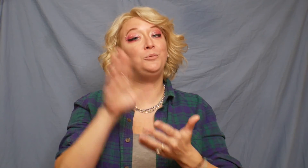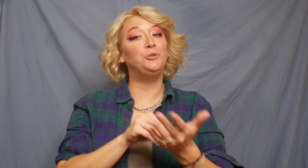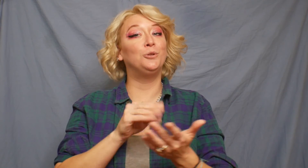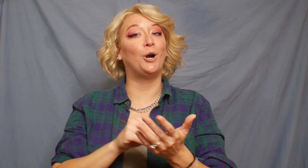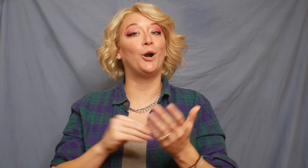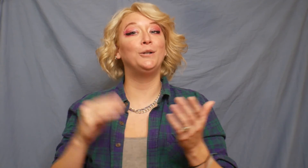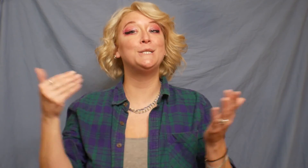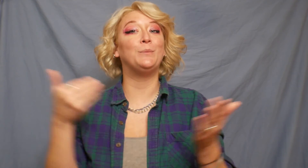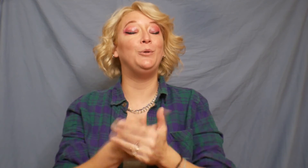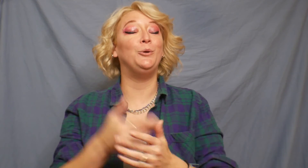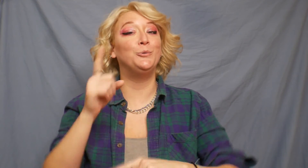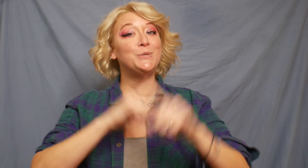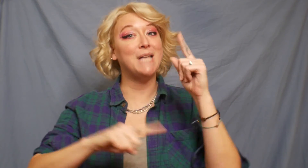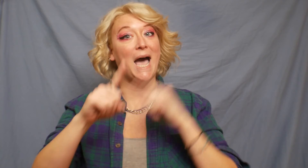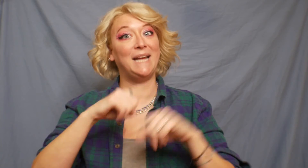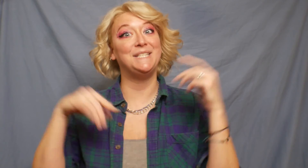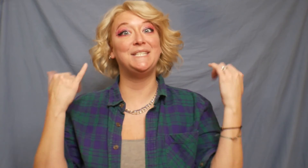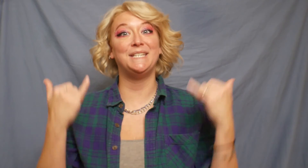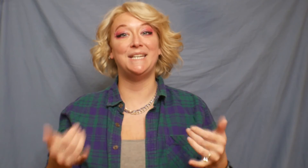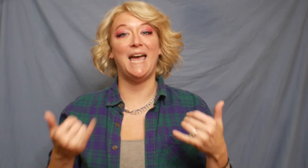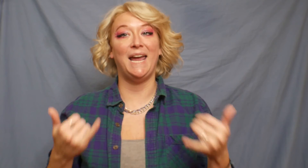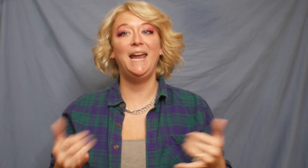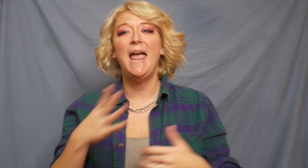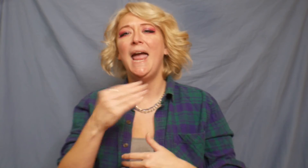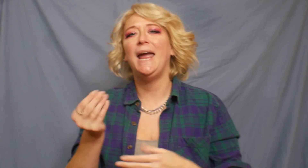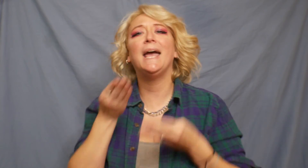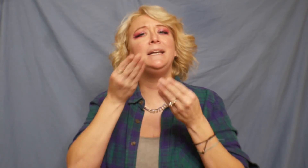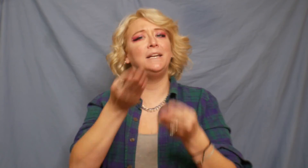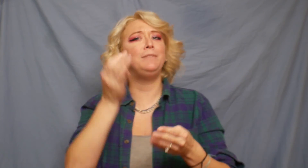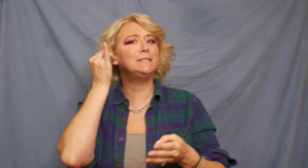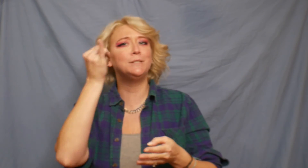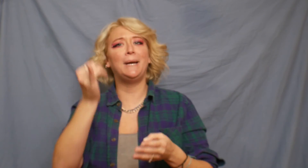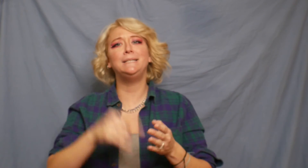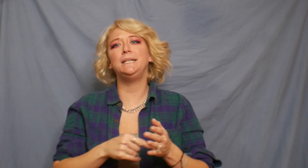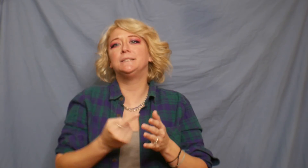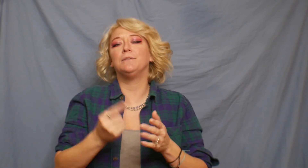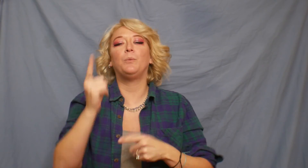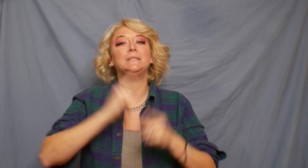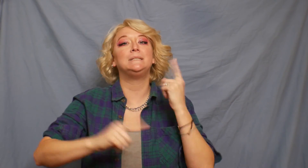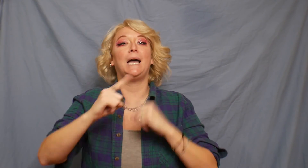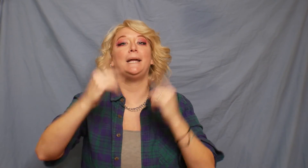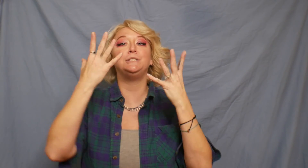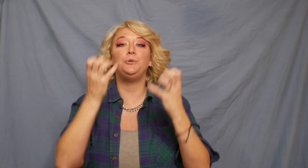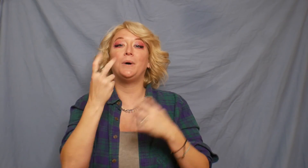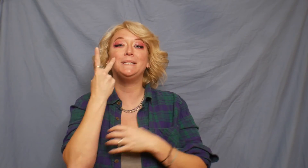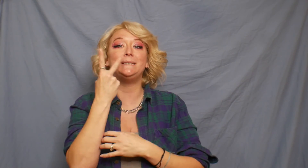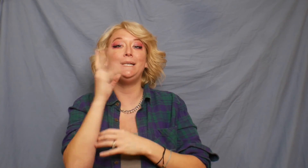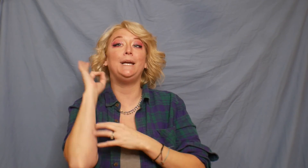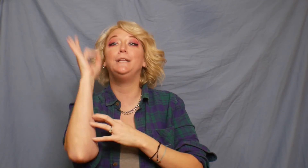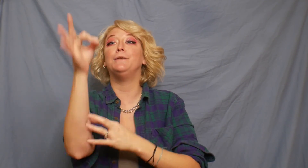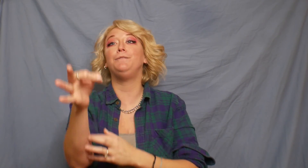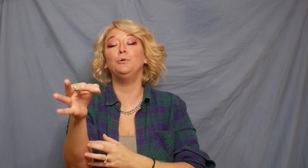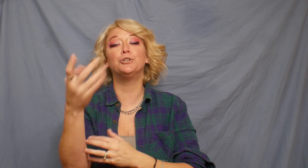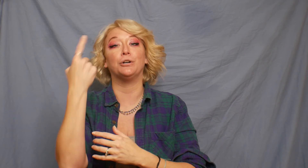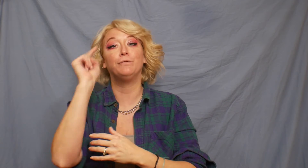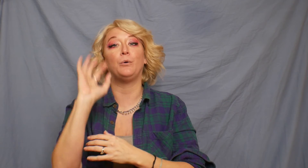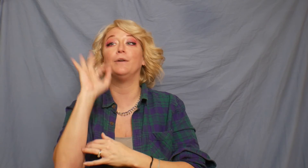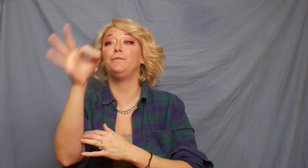you learned some new signs today and give me some ideas of what signs you want to see in the future for